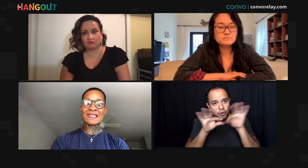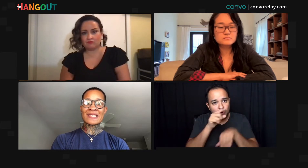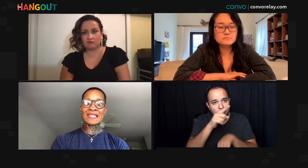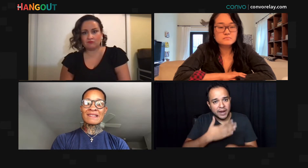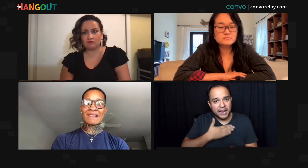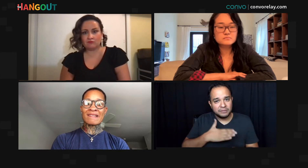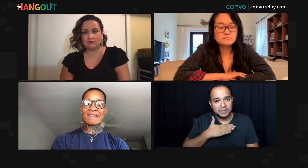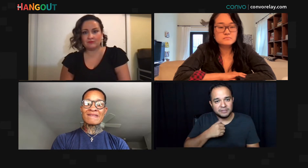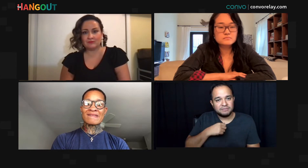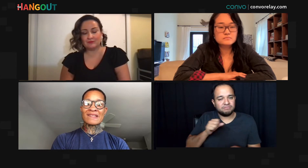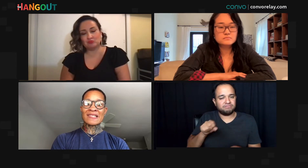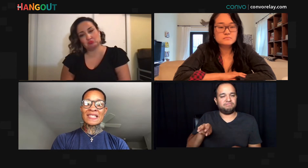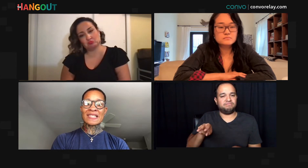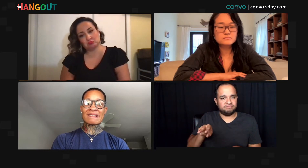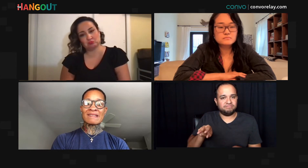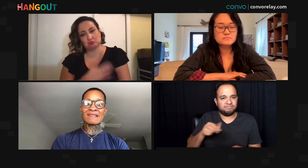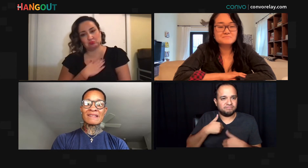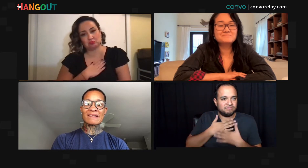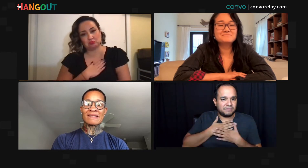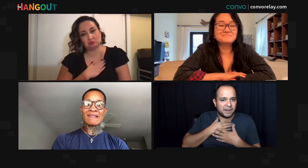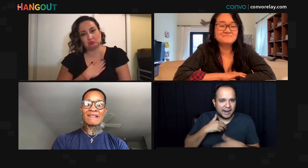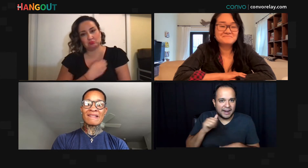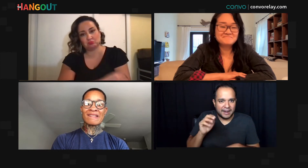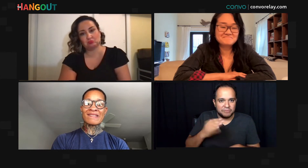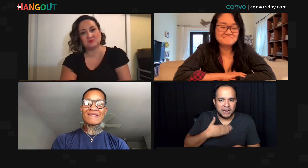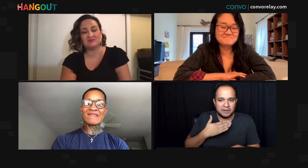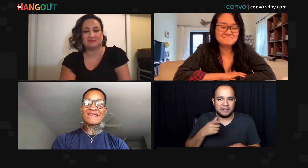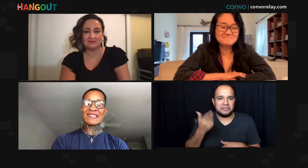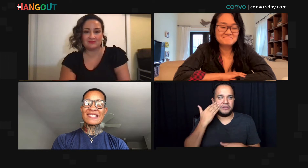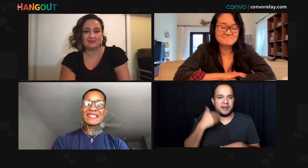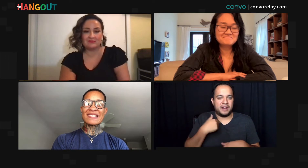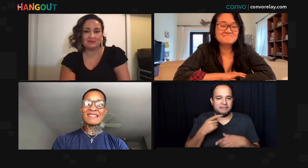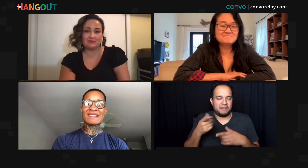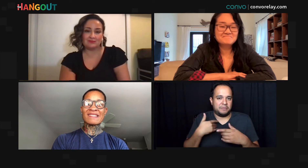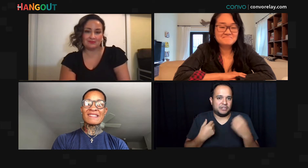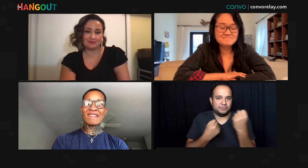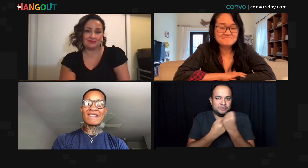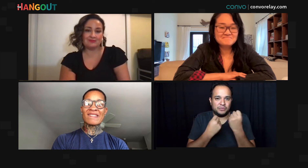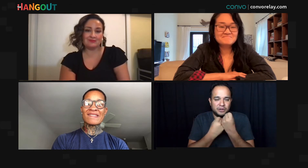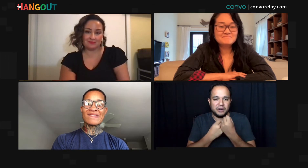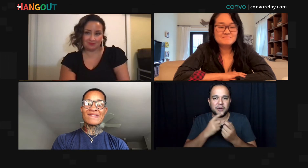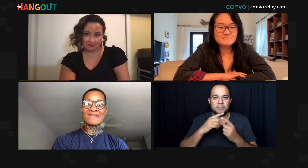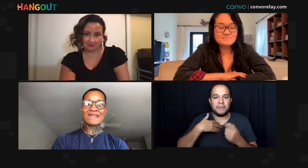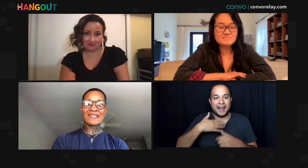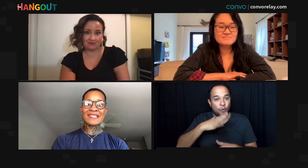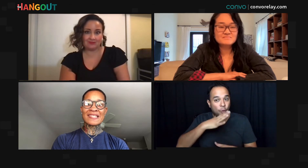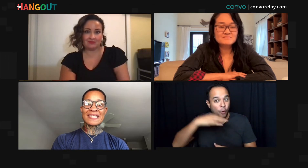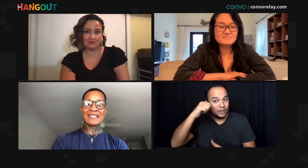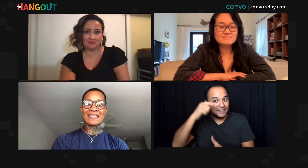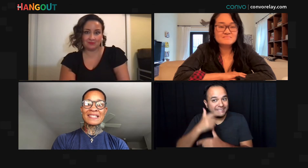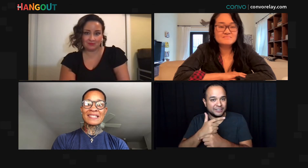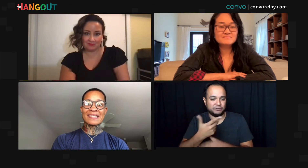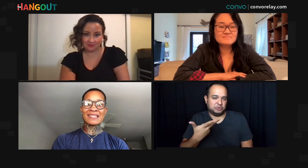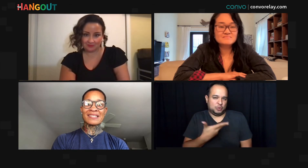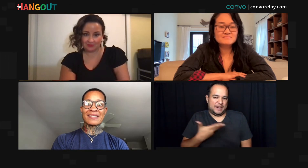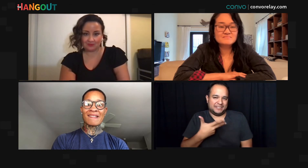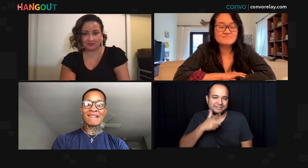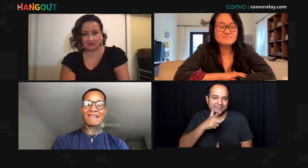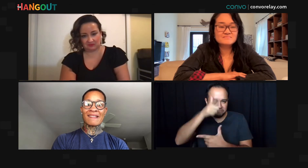maybe like 10 or 11. And she said, the only important thing is that you're happy. And I was surprised by that. And so I felt very supported. My older